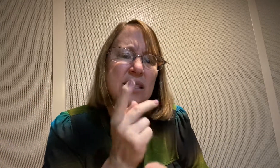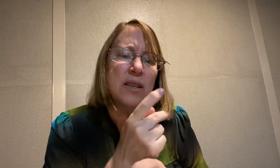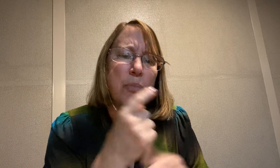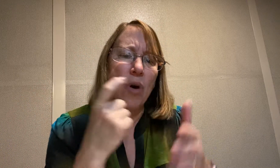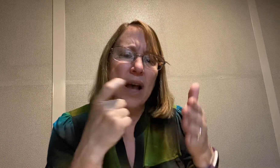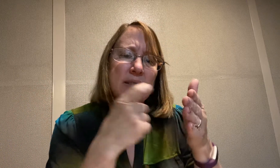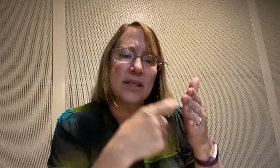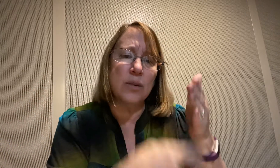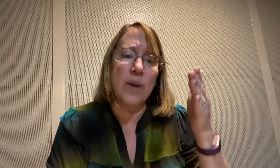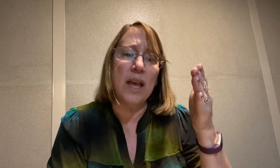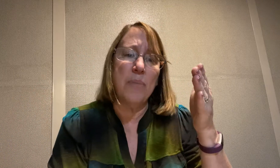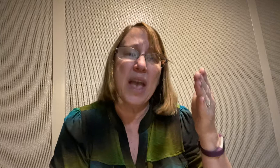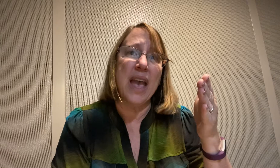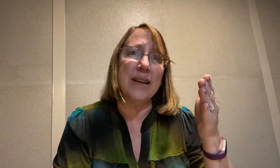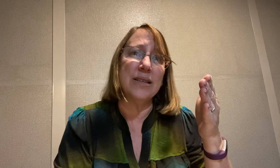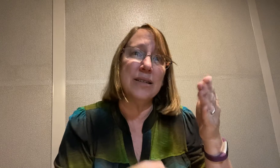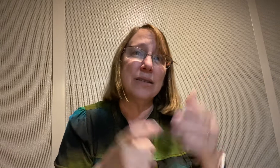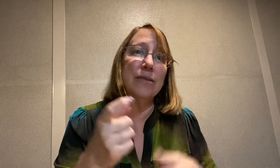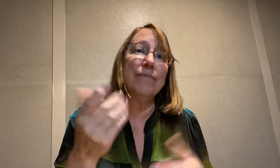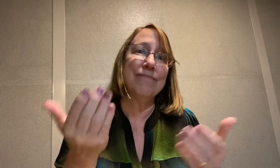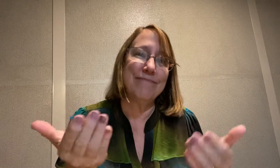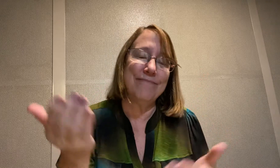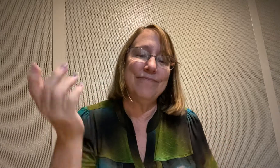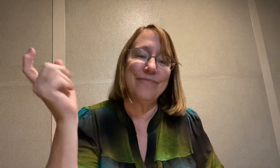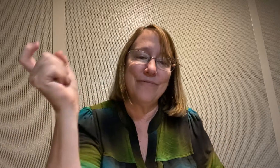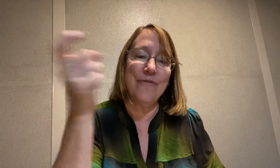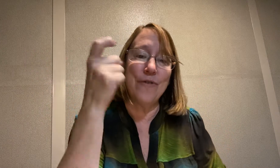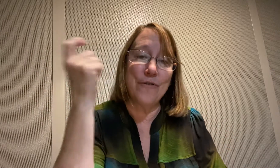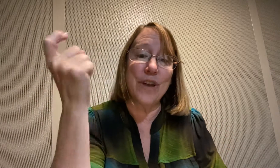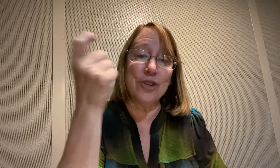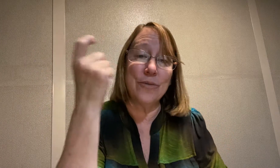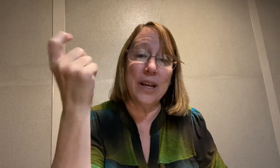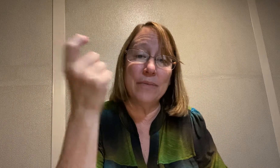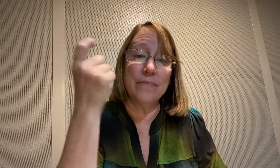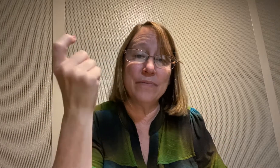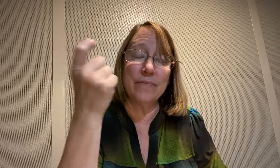the price we had paid for victory.